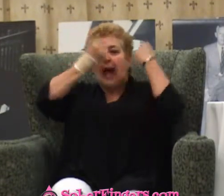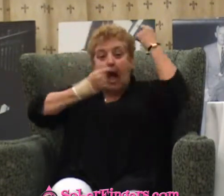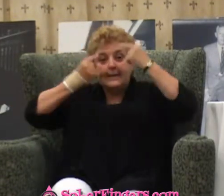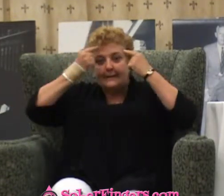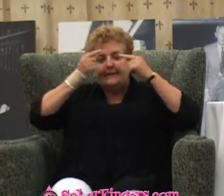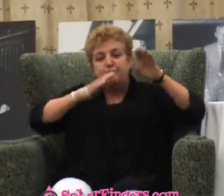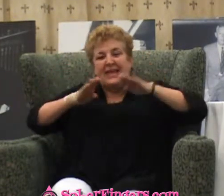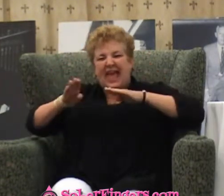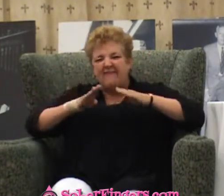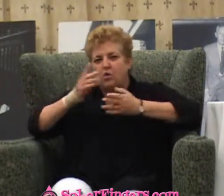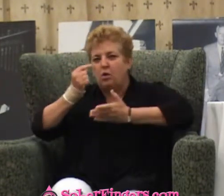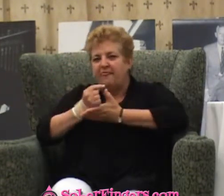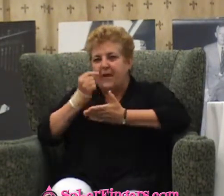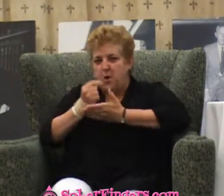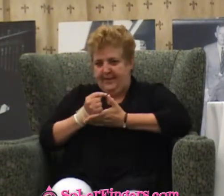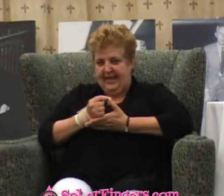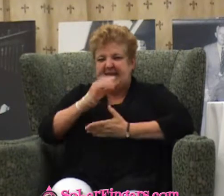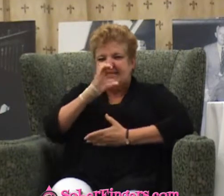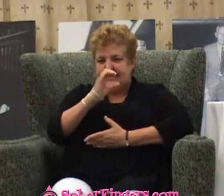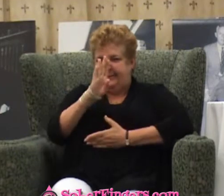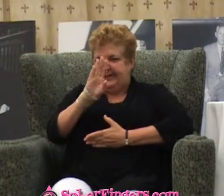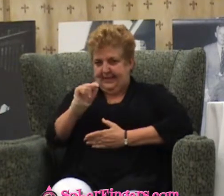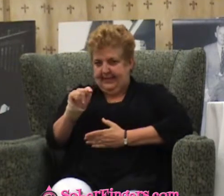right? In AA, it's $1.